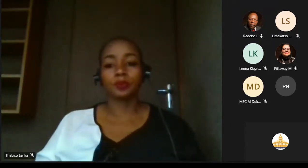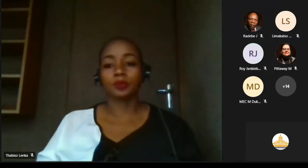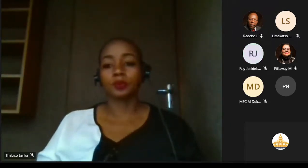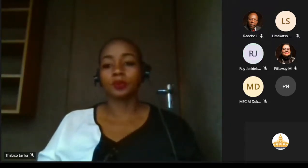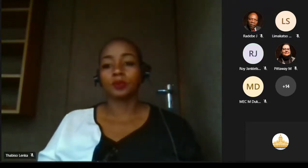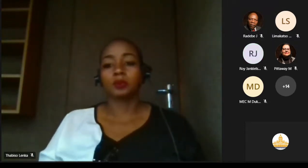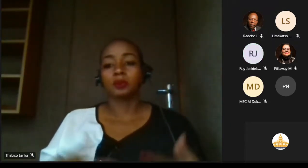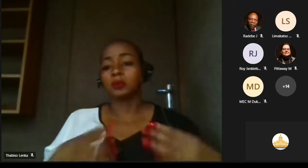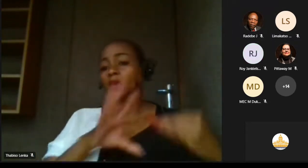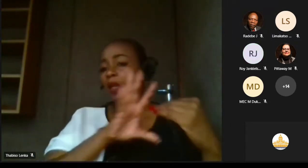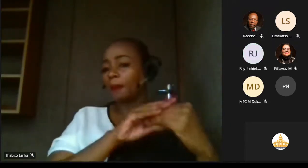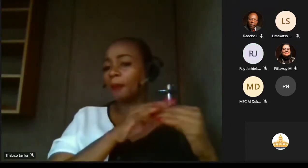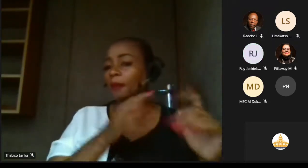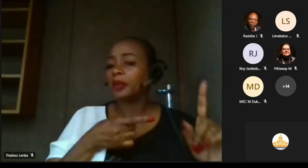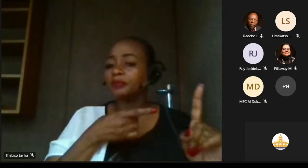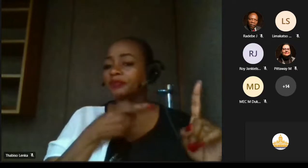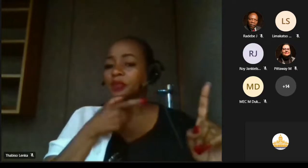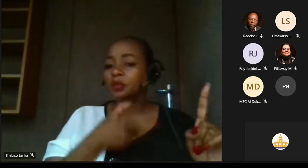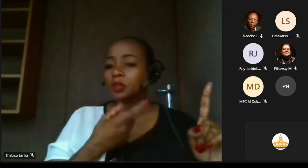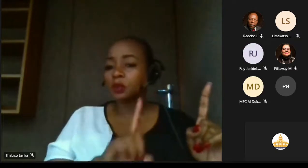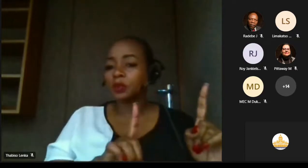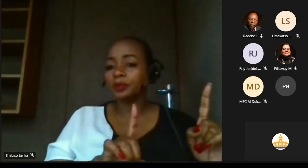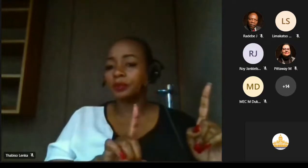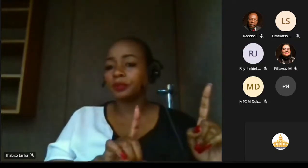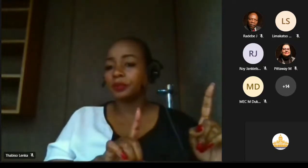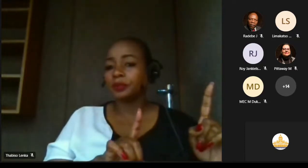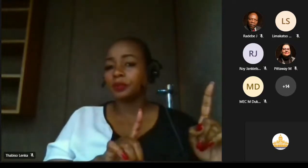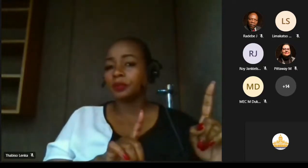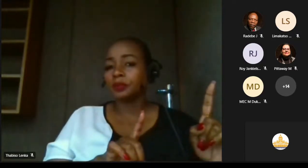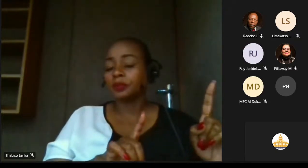What does the Honourable Member propose?